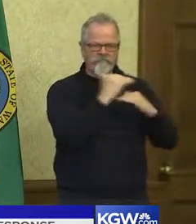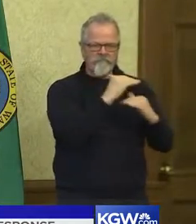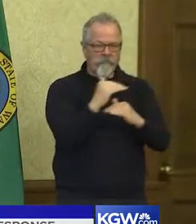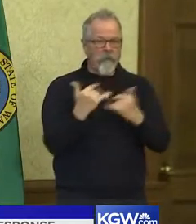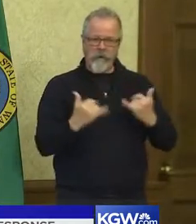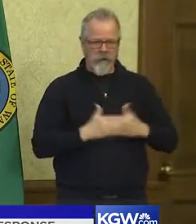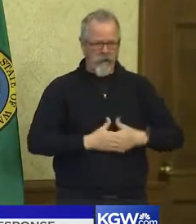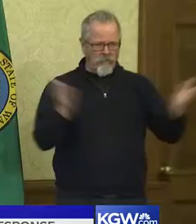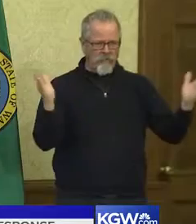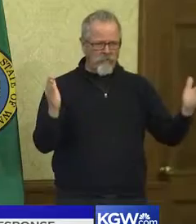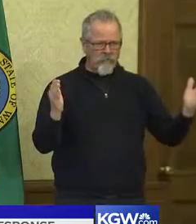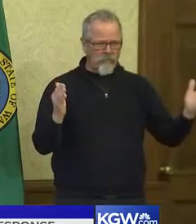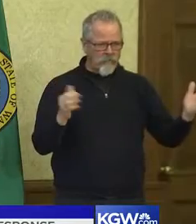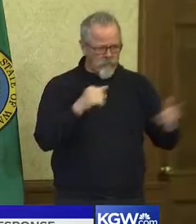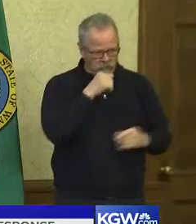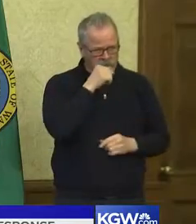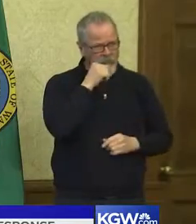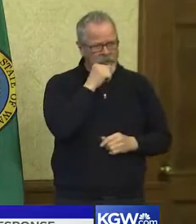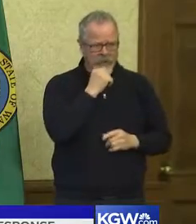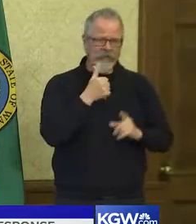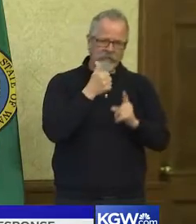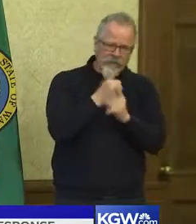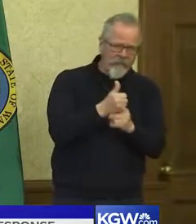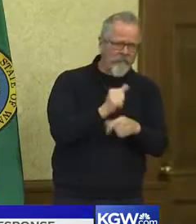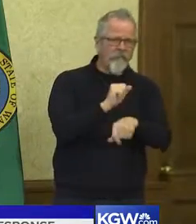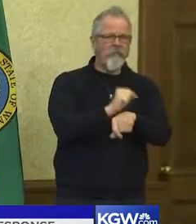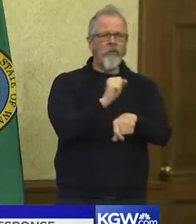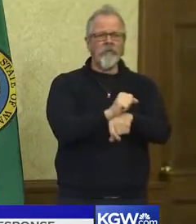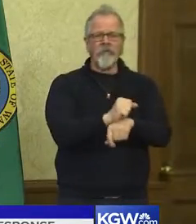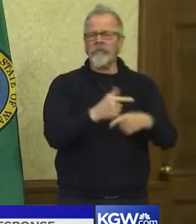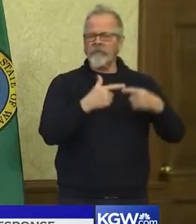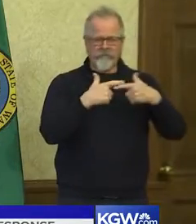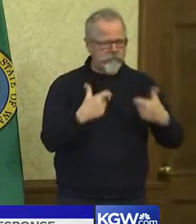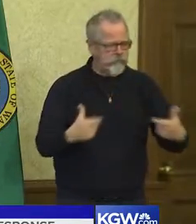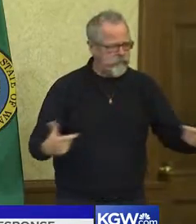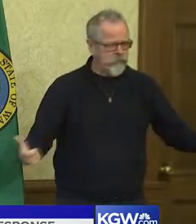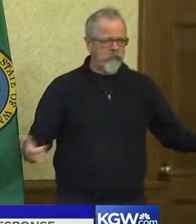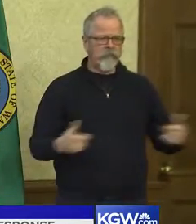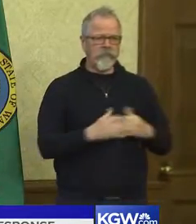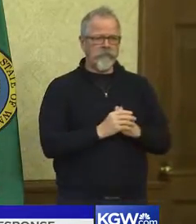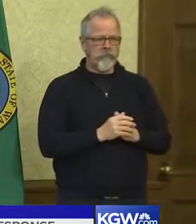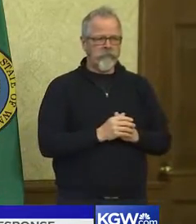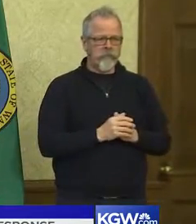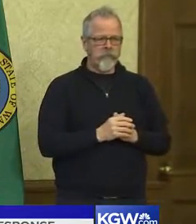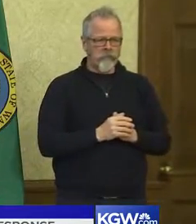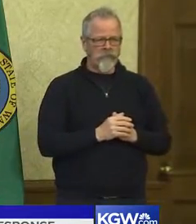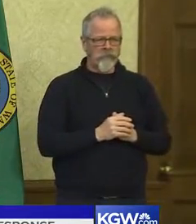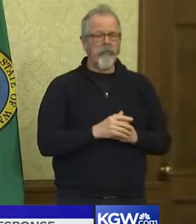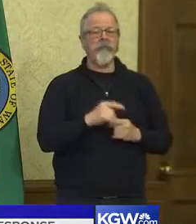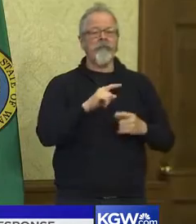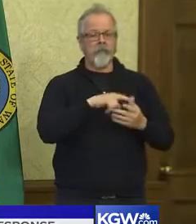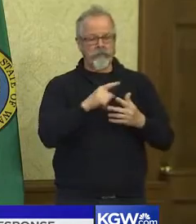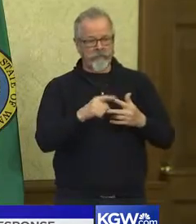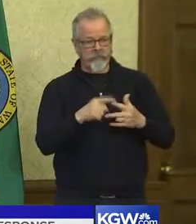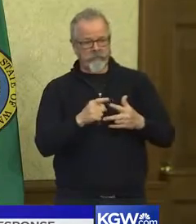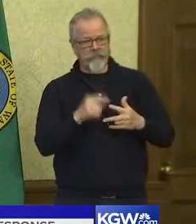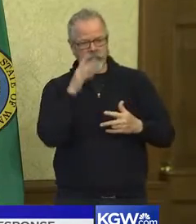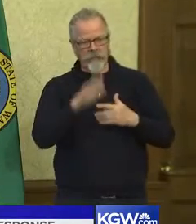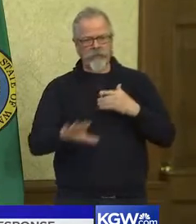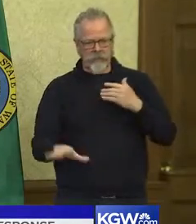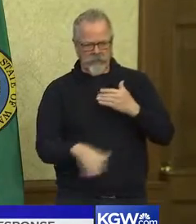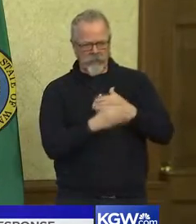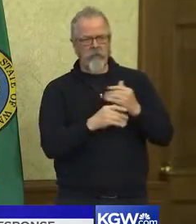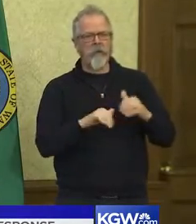those with the new expanded unemployment assistance that I just described, those who are currently on unemployment insurance, and those participating in a shared